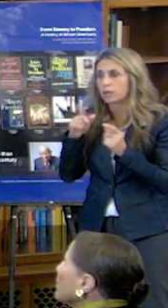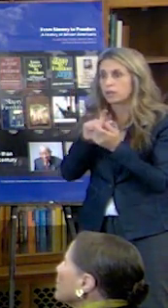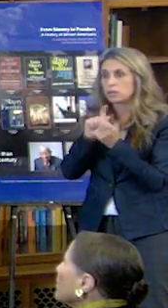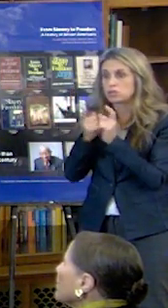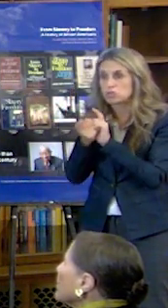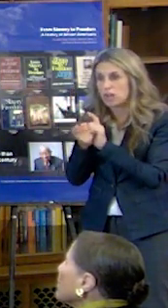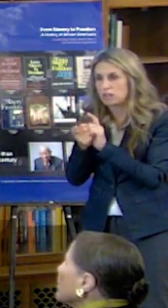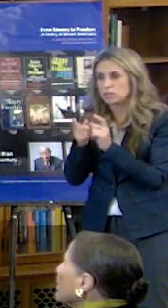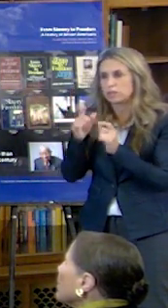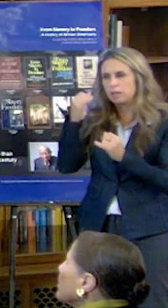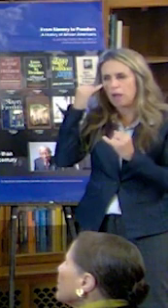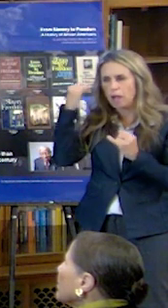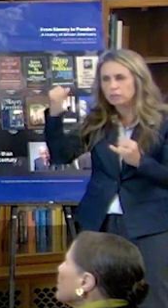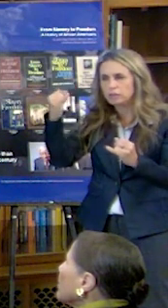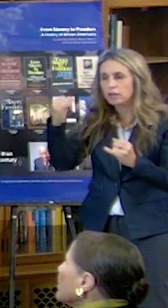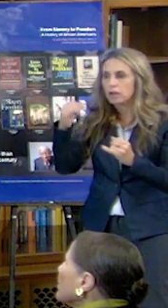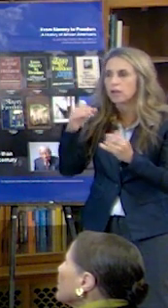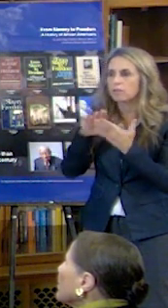the